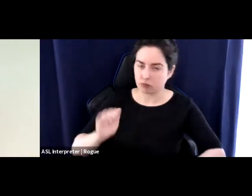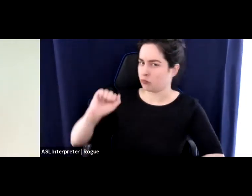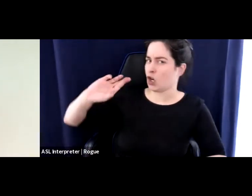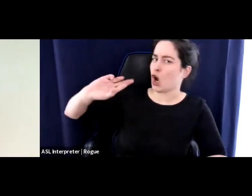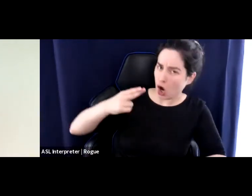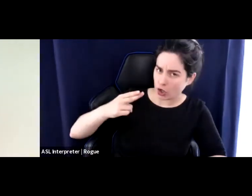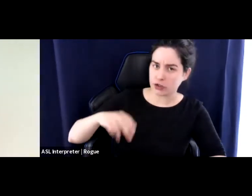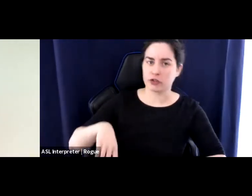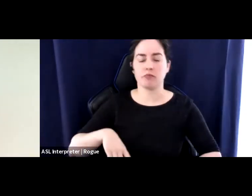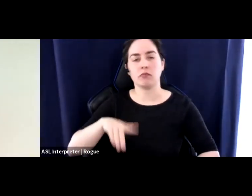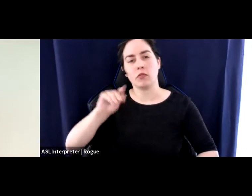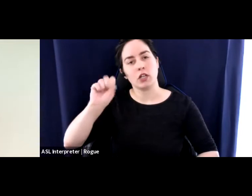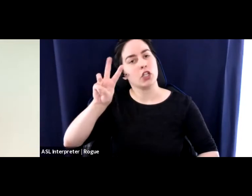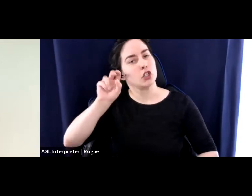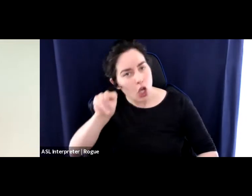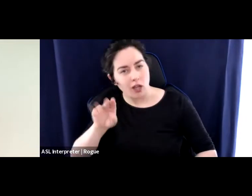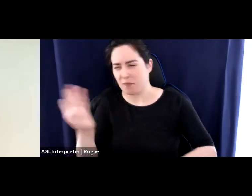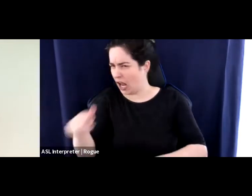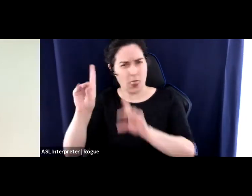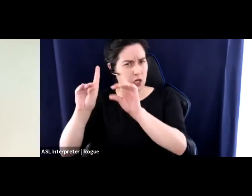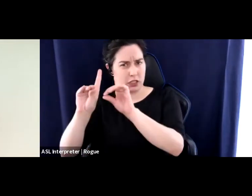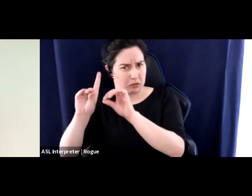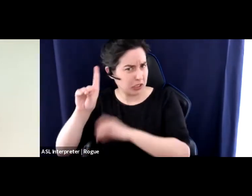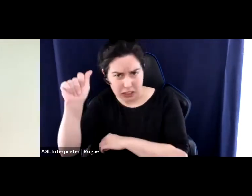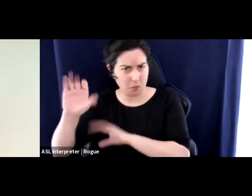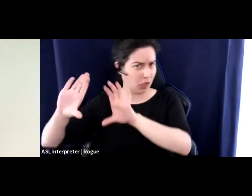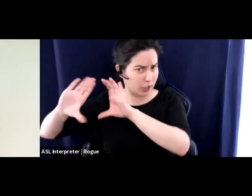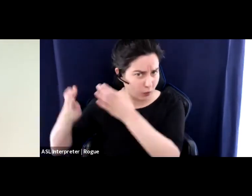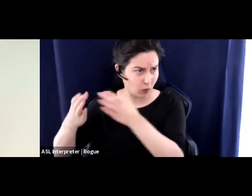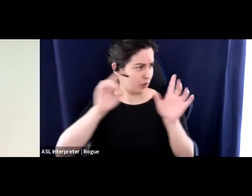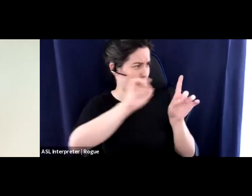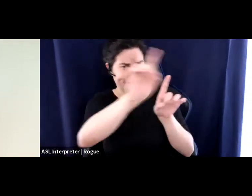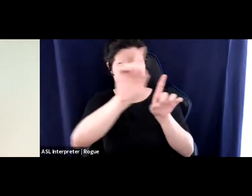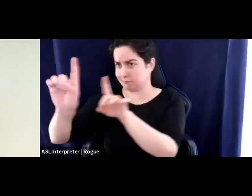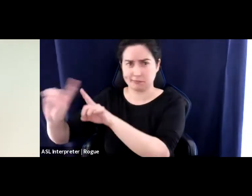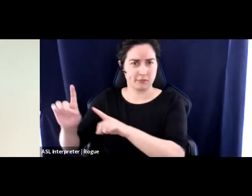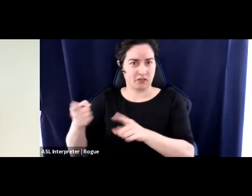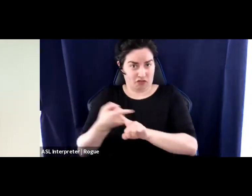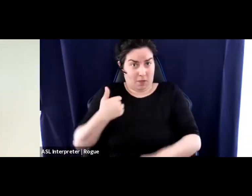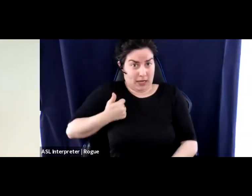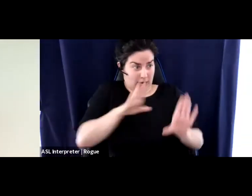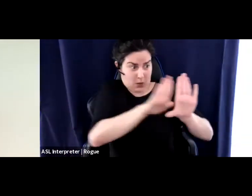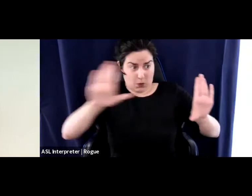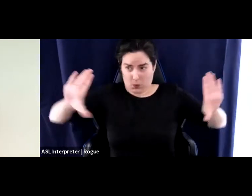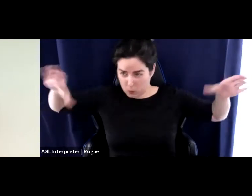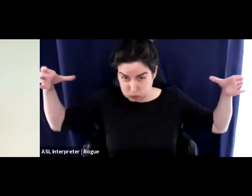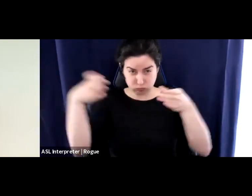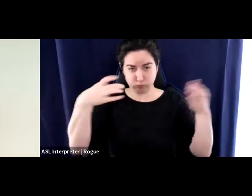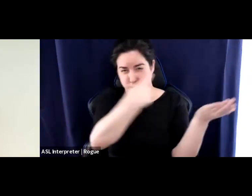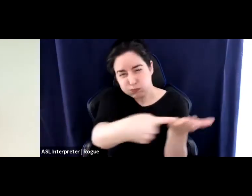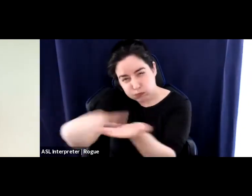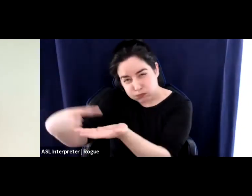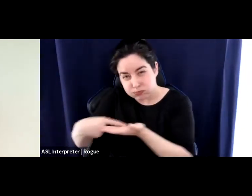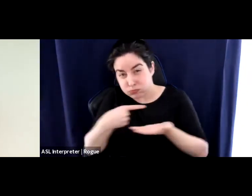many other disability groups from across the country, conducted extensive advocacy to try to strengthen the